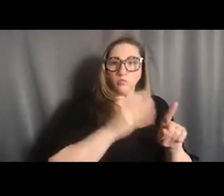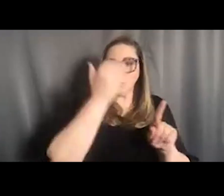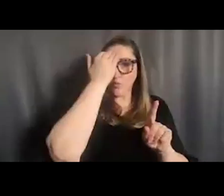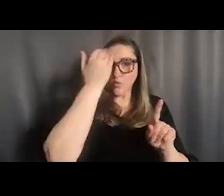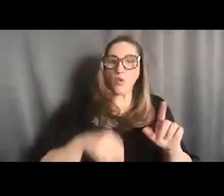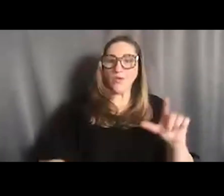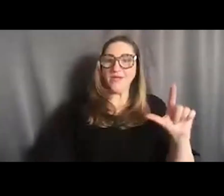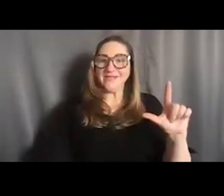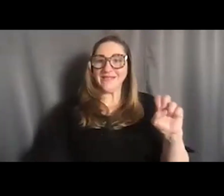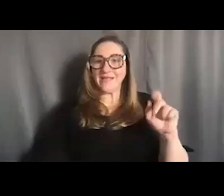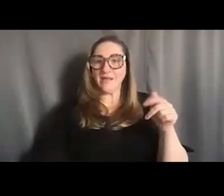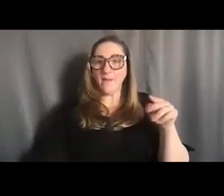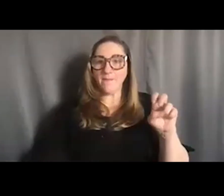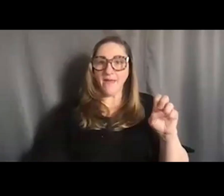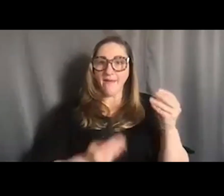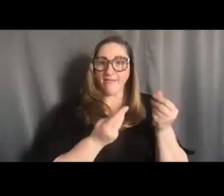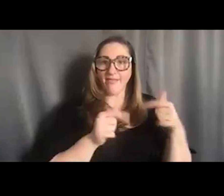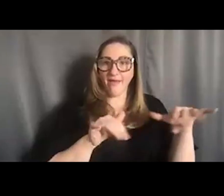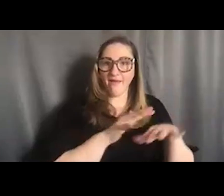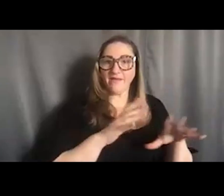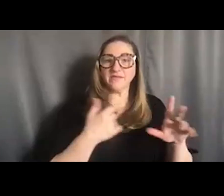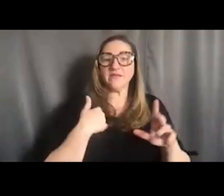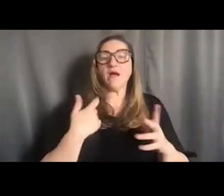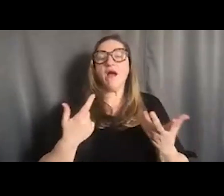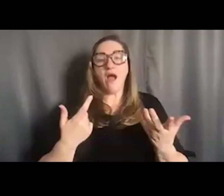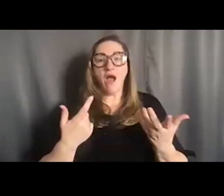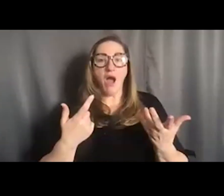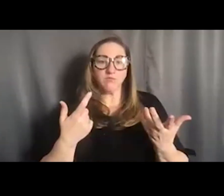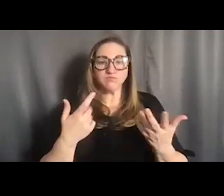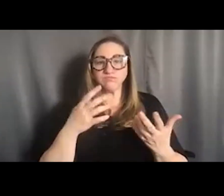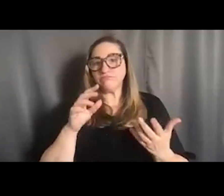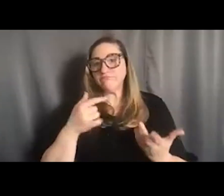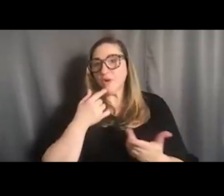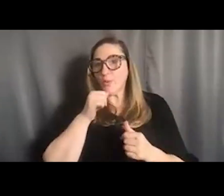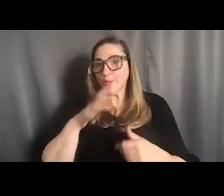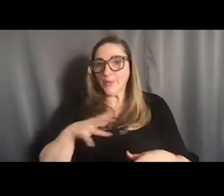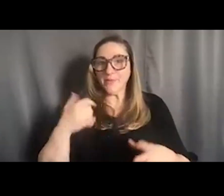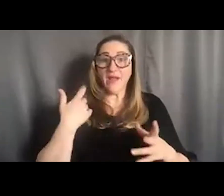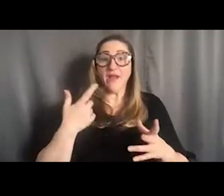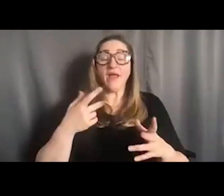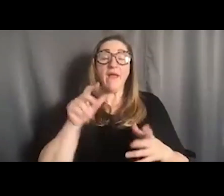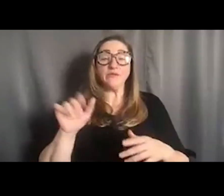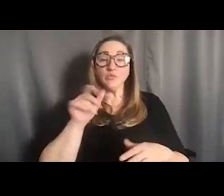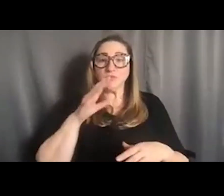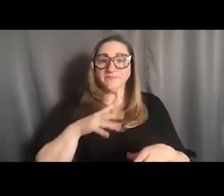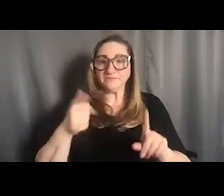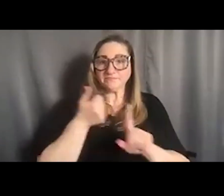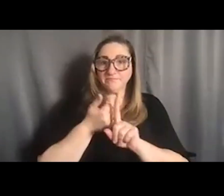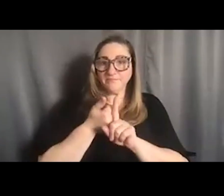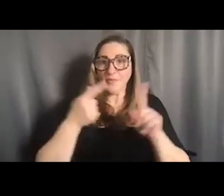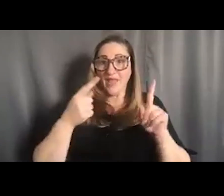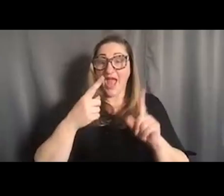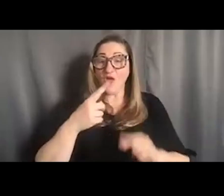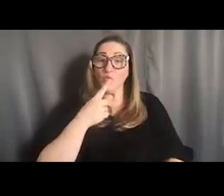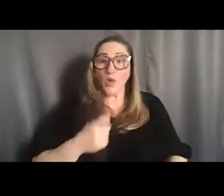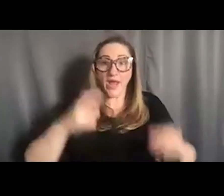I'm wearing a black turtleneck with a floral design, and I have a blurred, mostly white background behind me. So